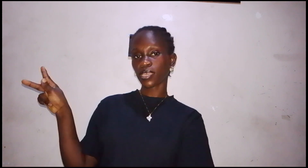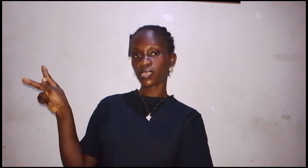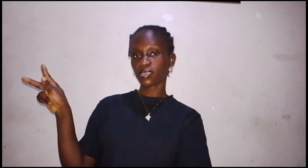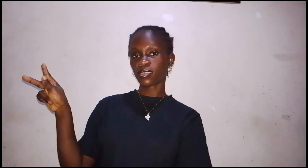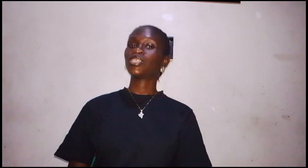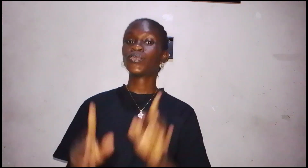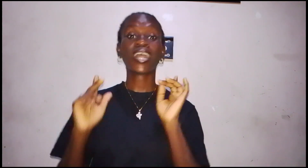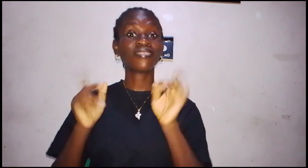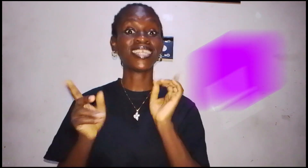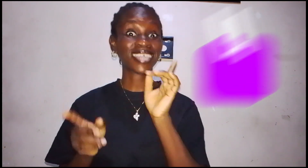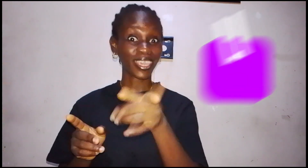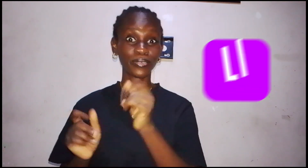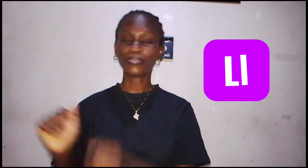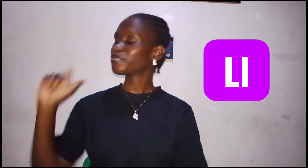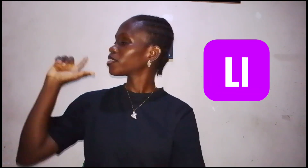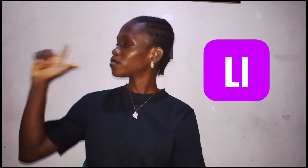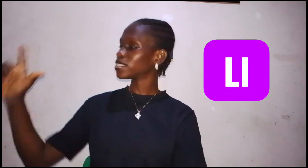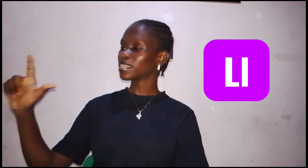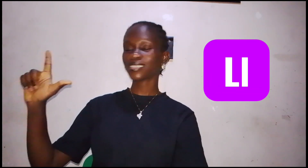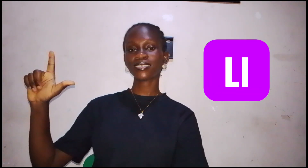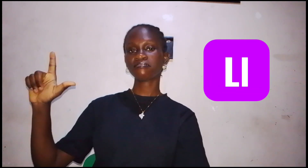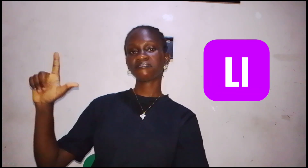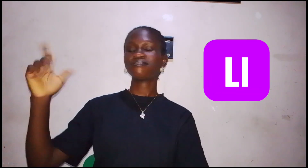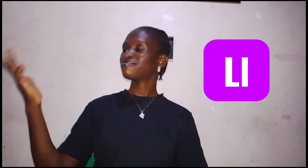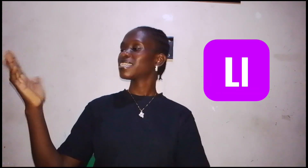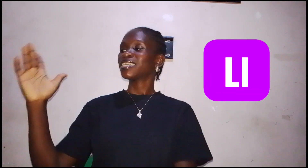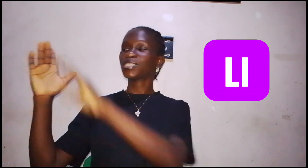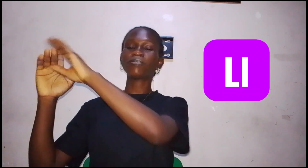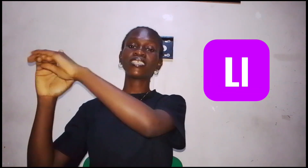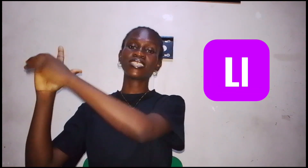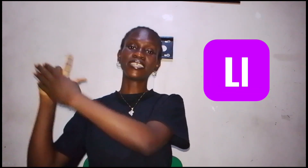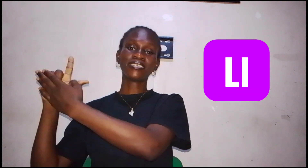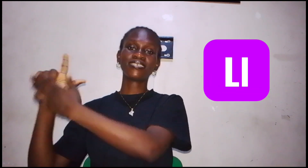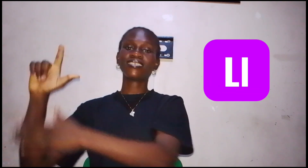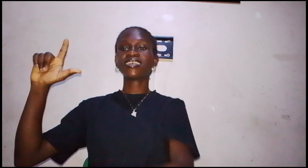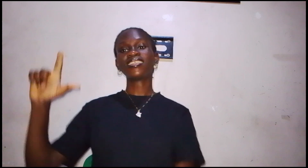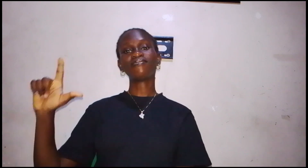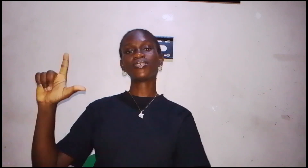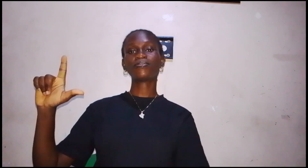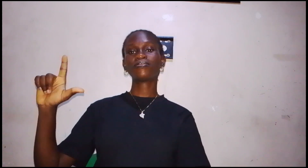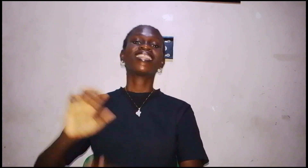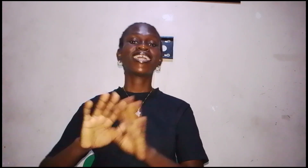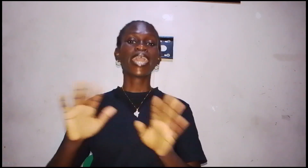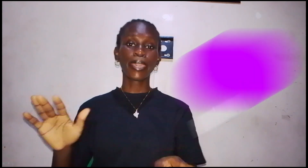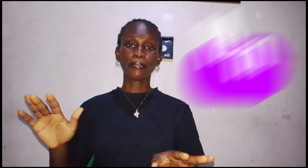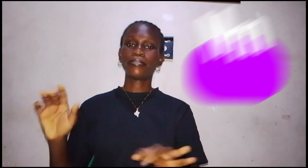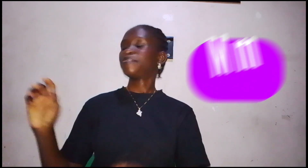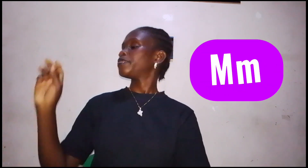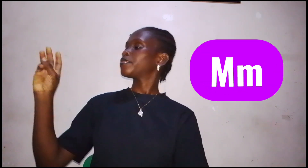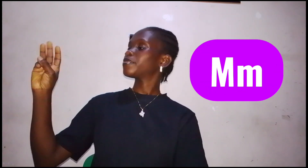K. So we have the letter L, which is like this. Just bend these 3 and leave it up. Then M.